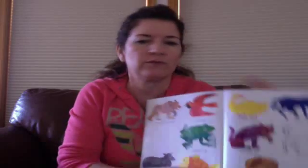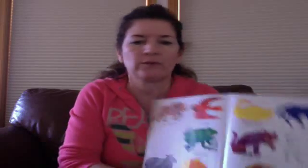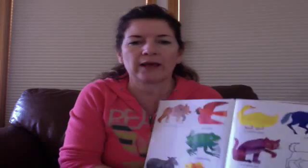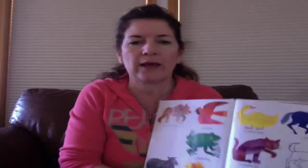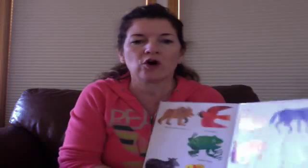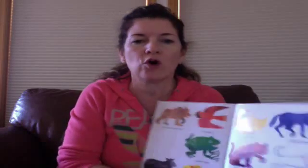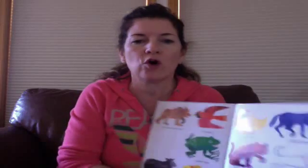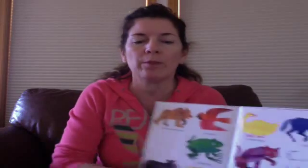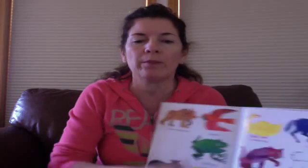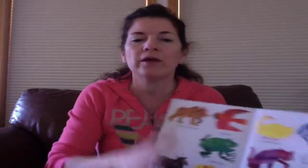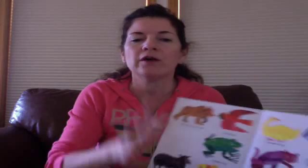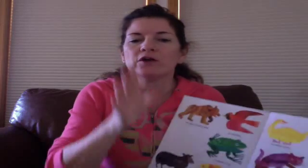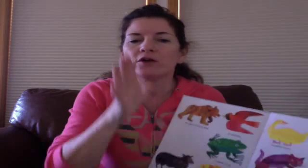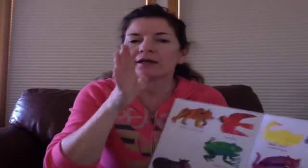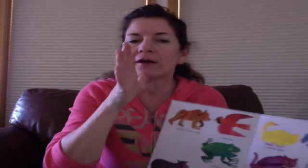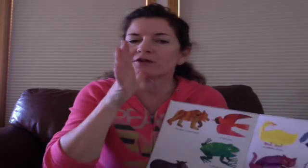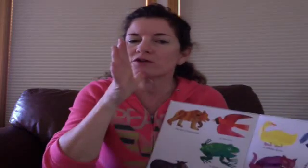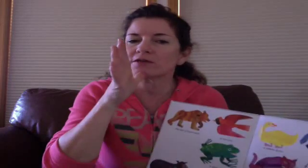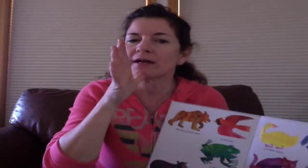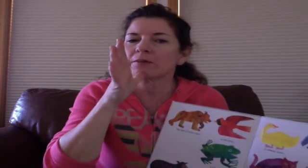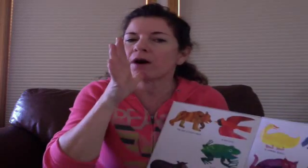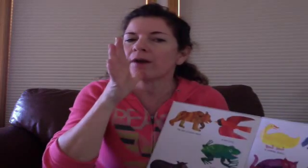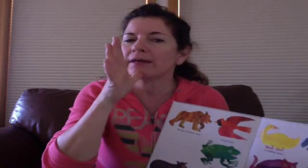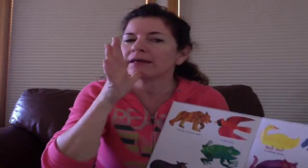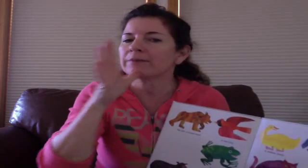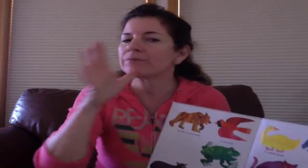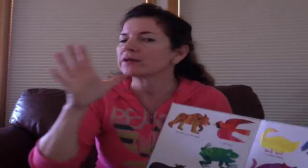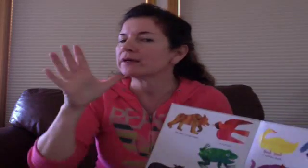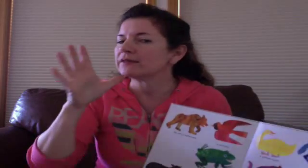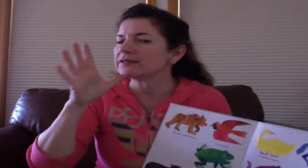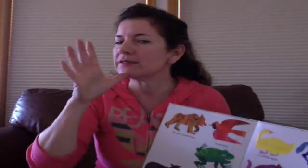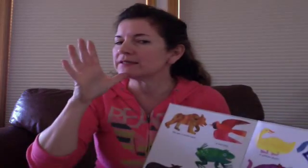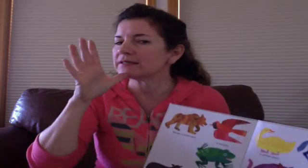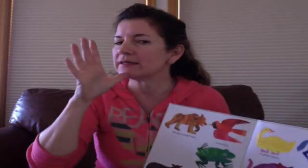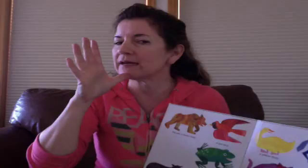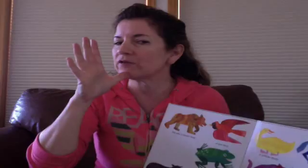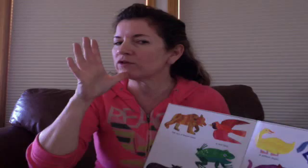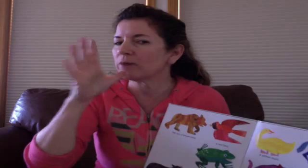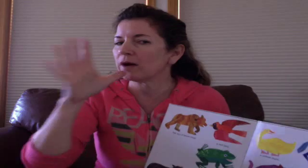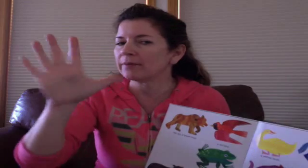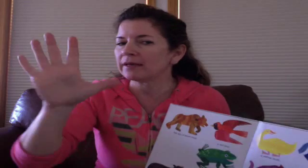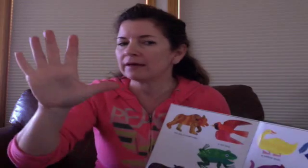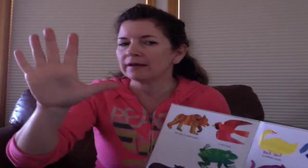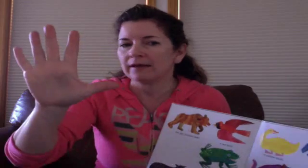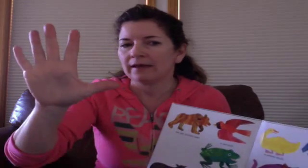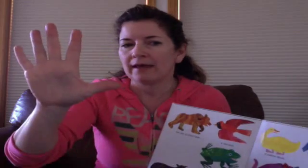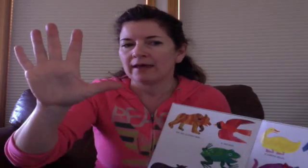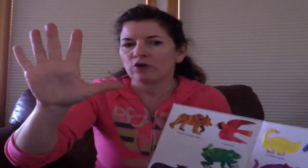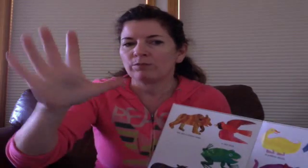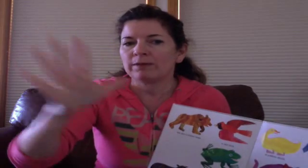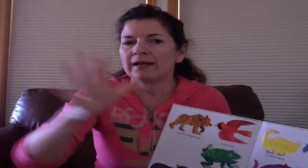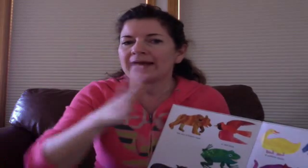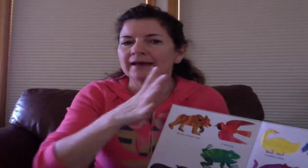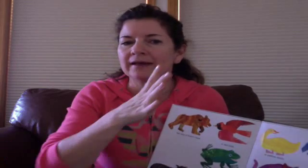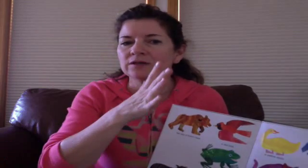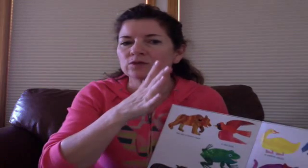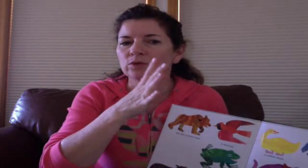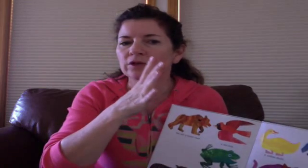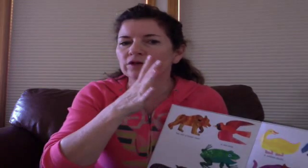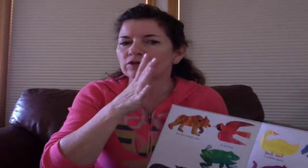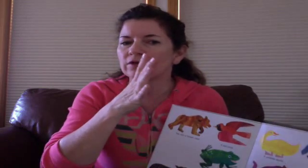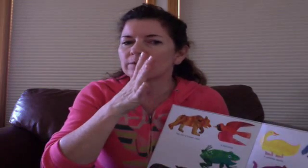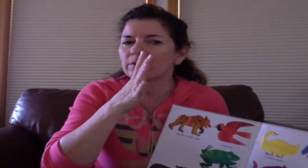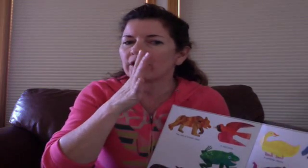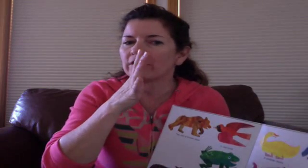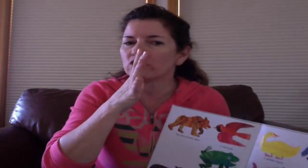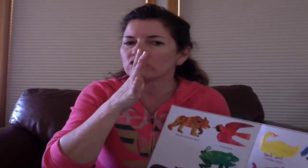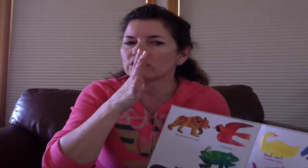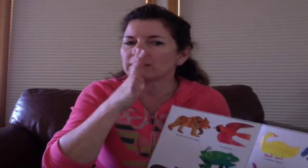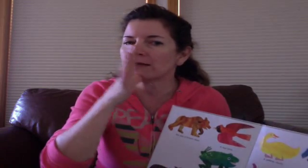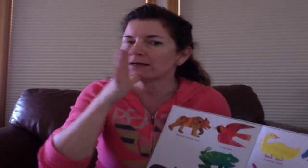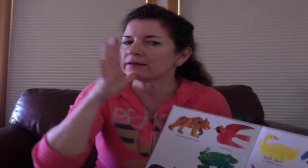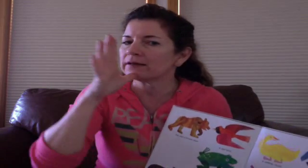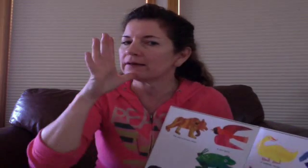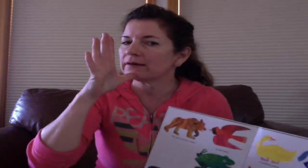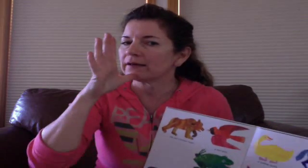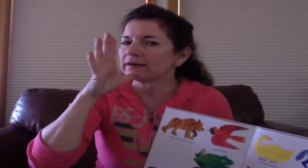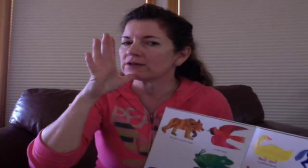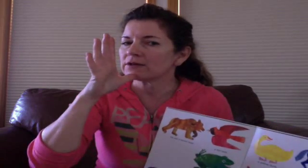at home, you can also sign mommy. This is the sign for mommy, an open hand with your thumb on your chin. And as long as